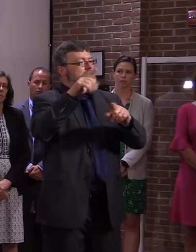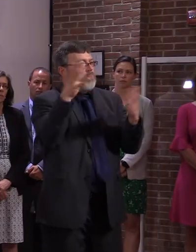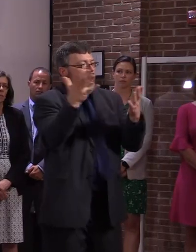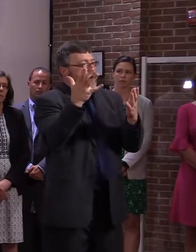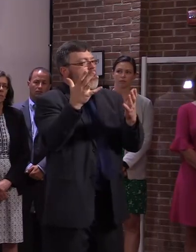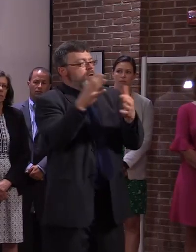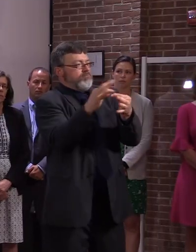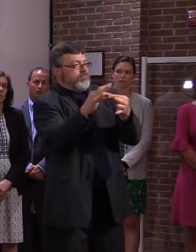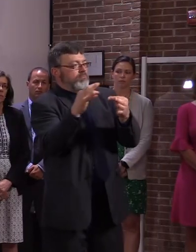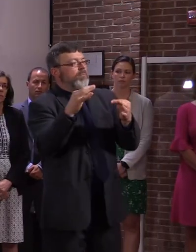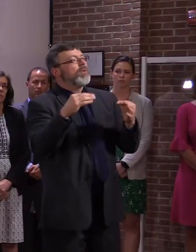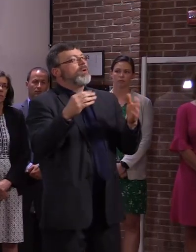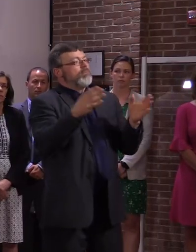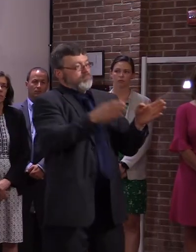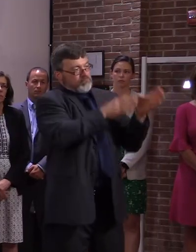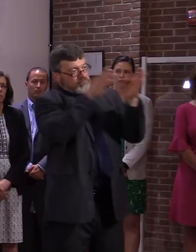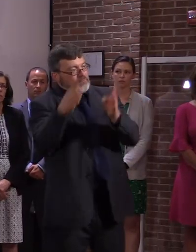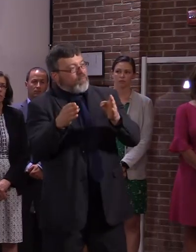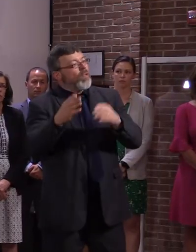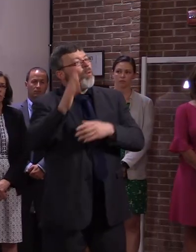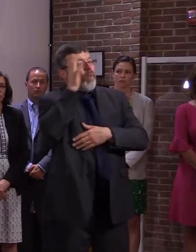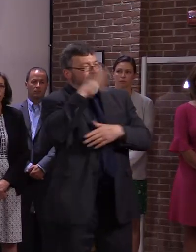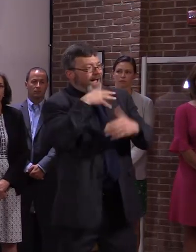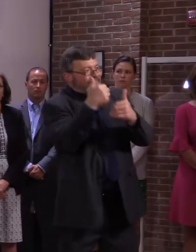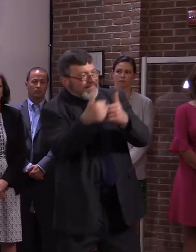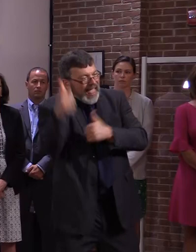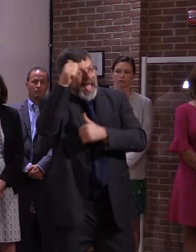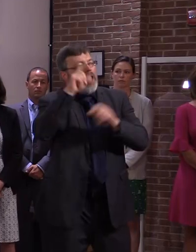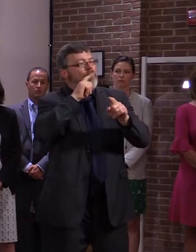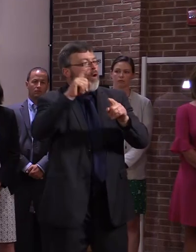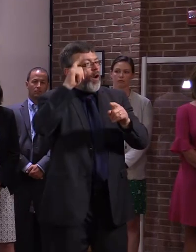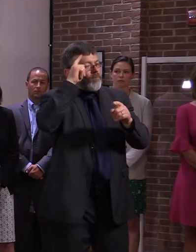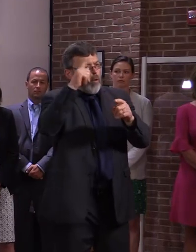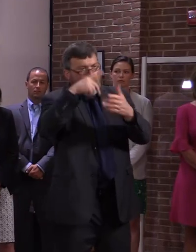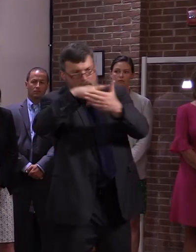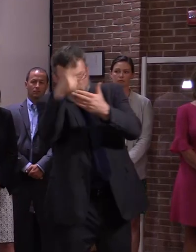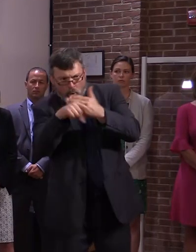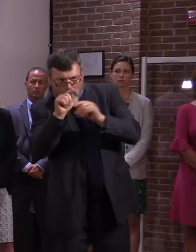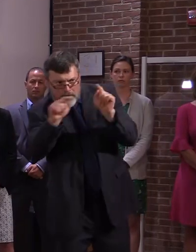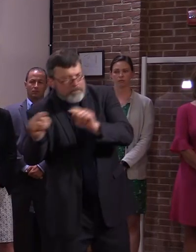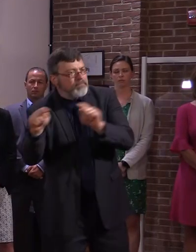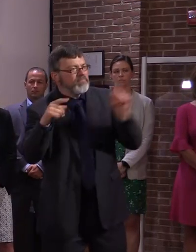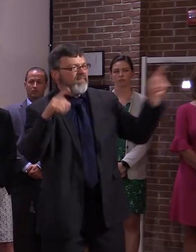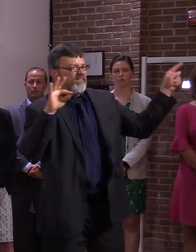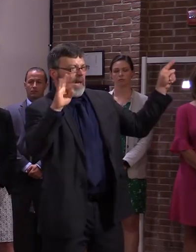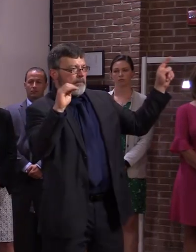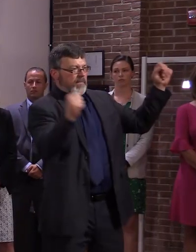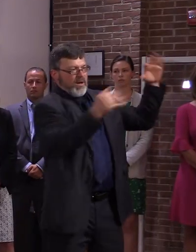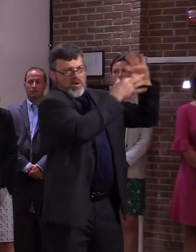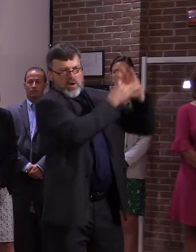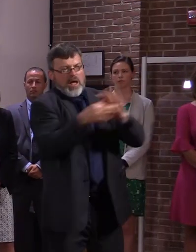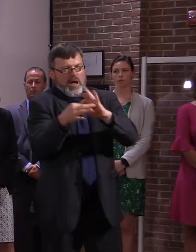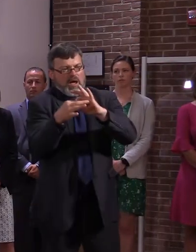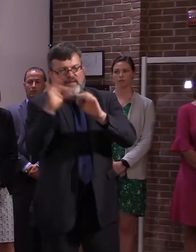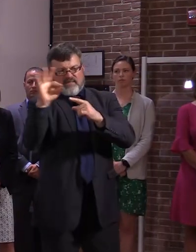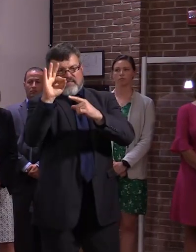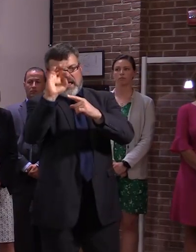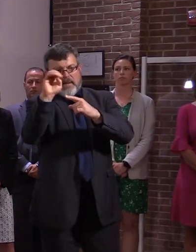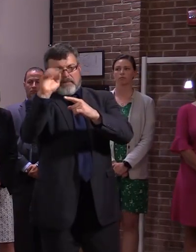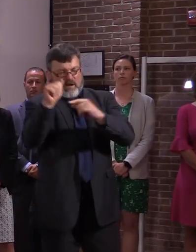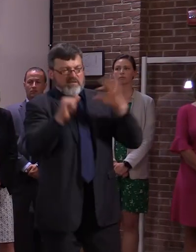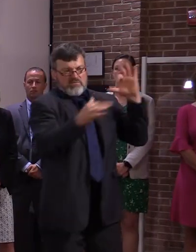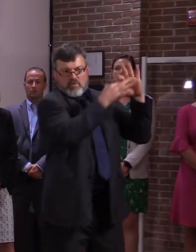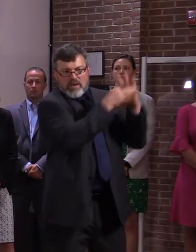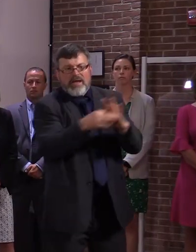the gaps, you know, some of the feeding programs and so forth that we have in place that we want to continue. There's also a gap with